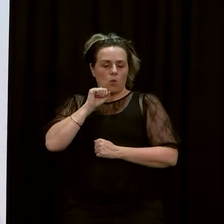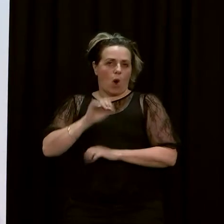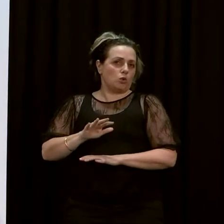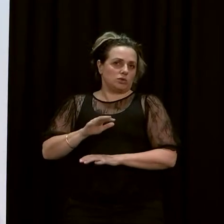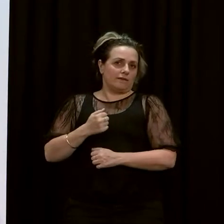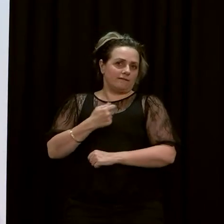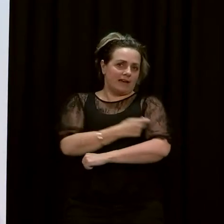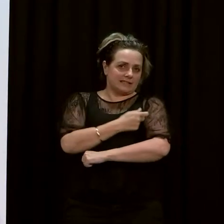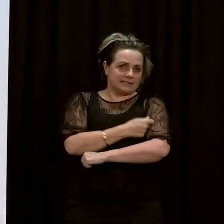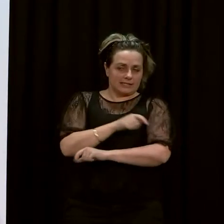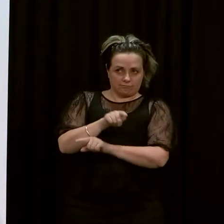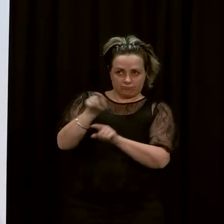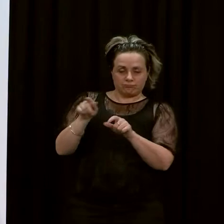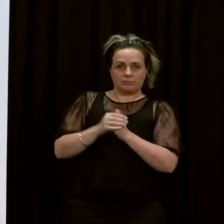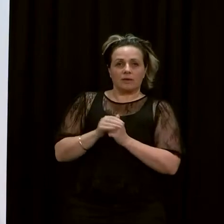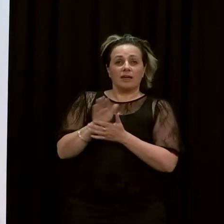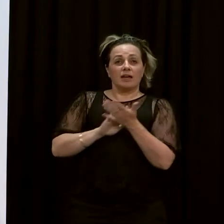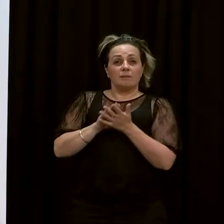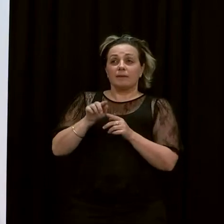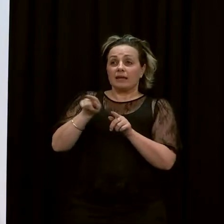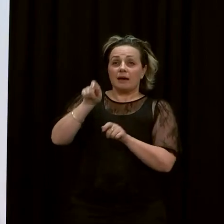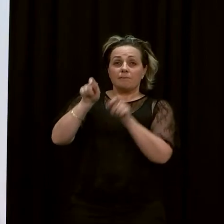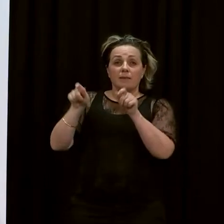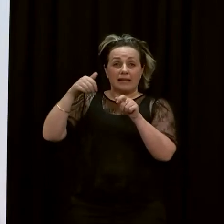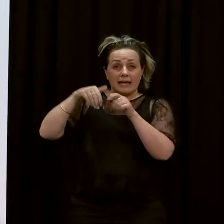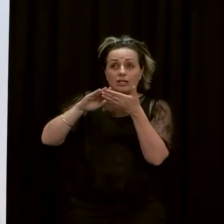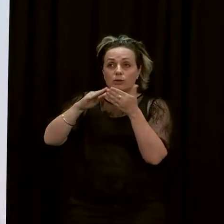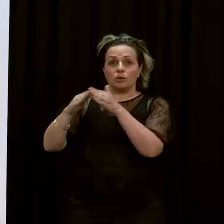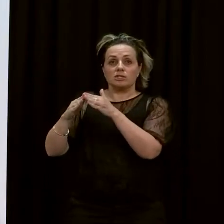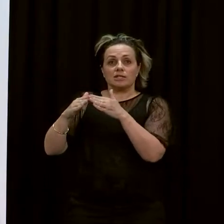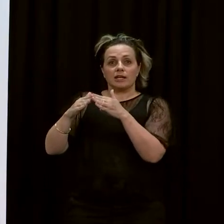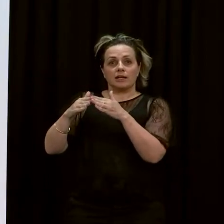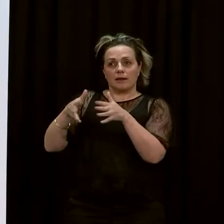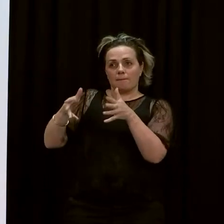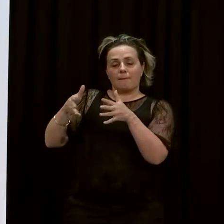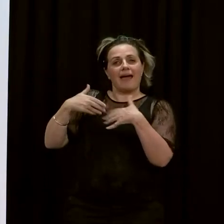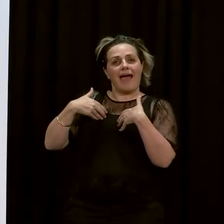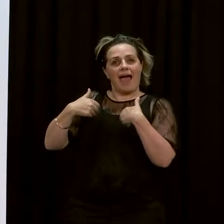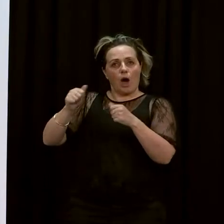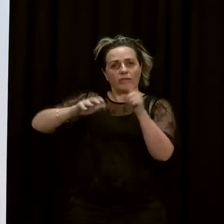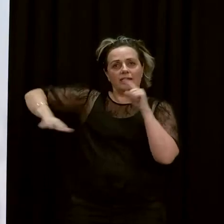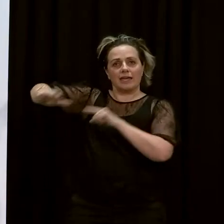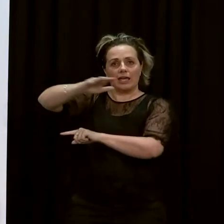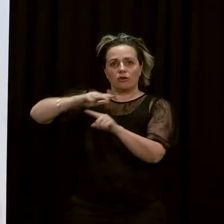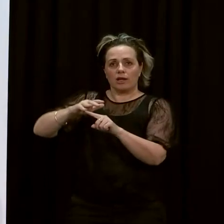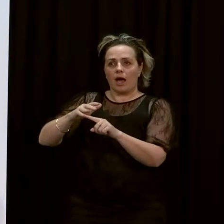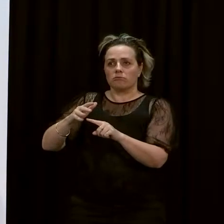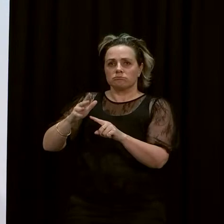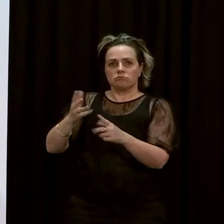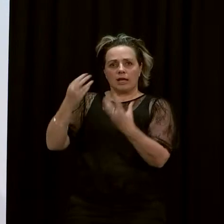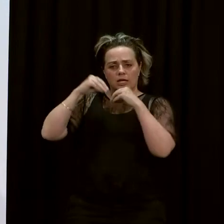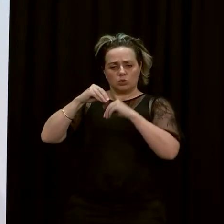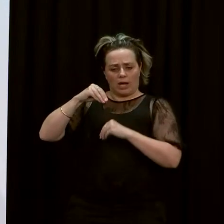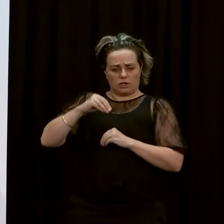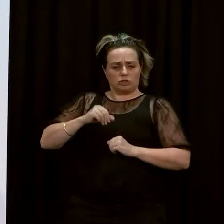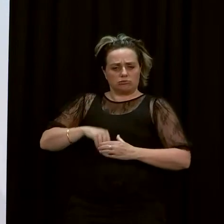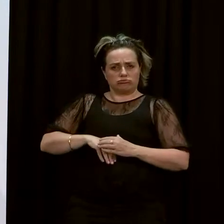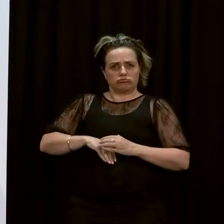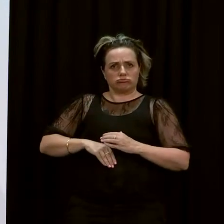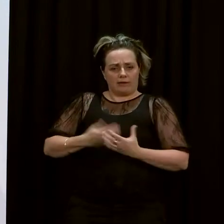have got people in a community who are working in health, who are educated, highly